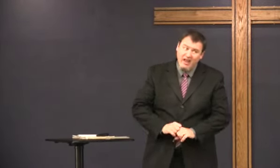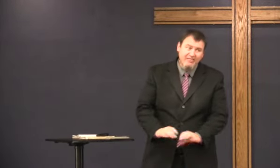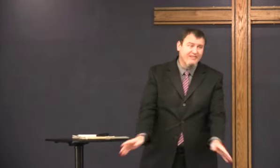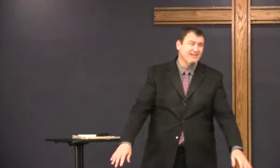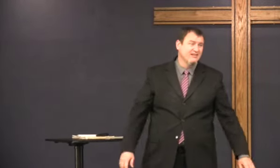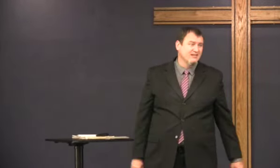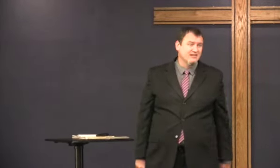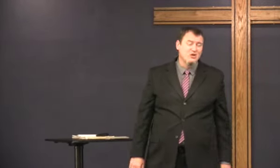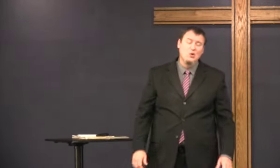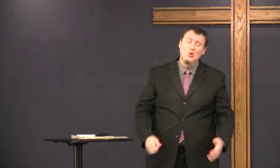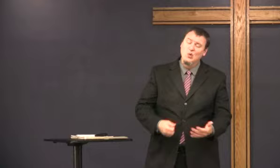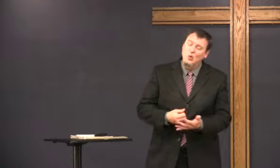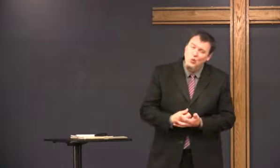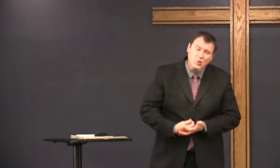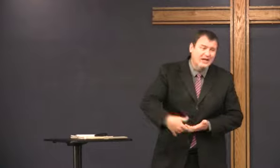things.